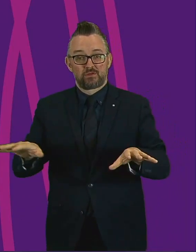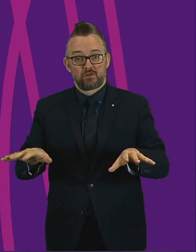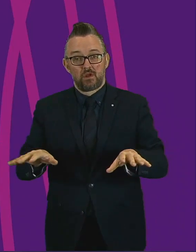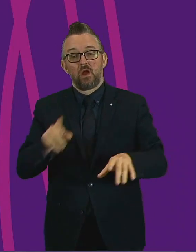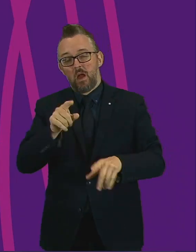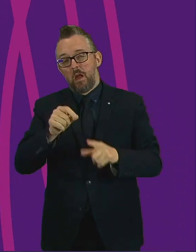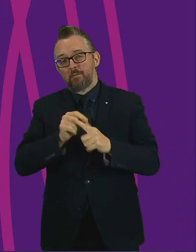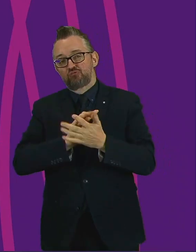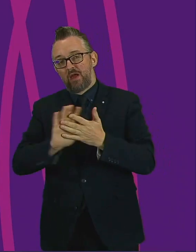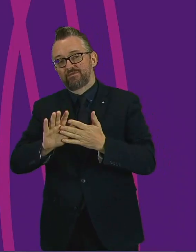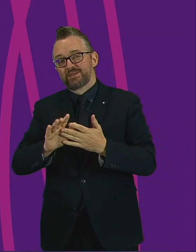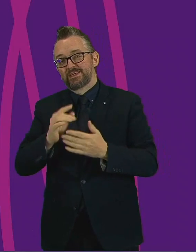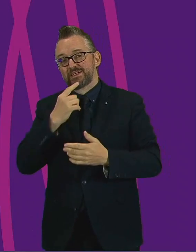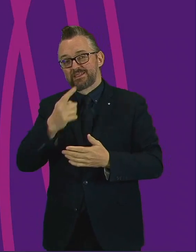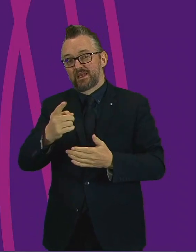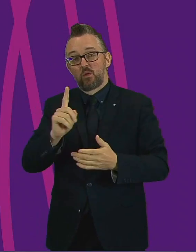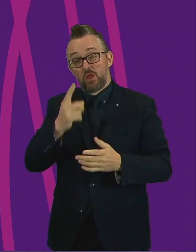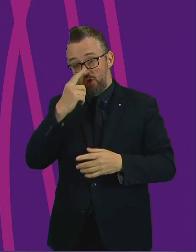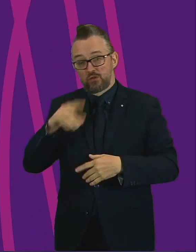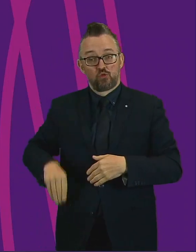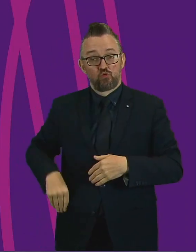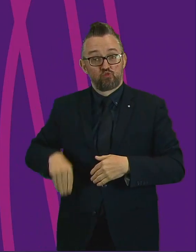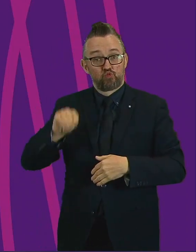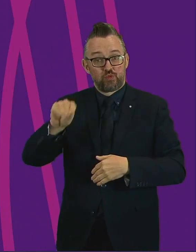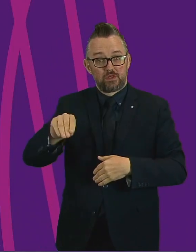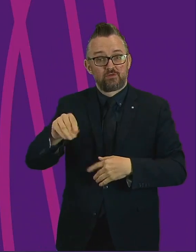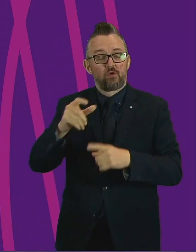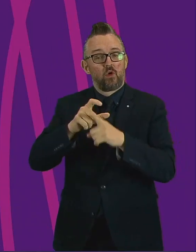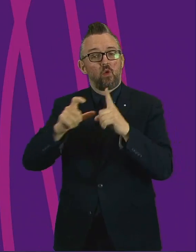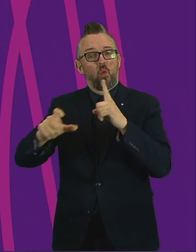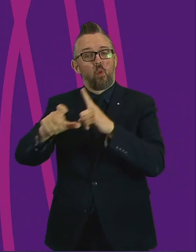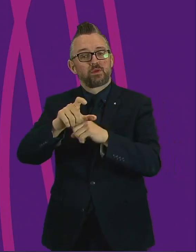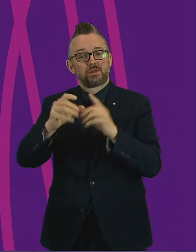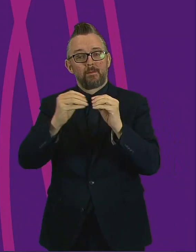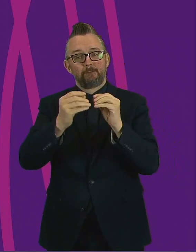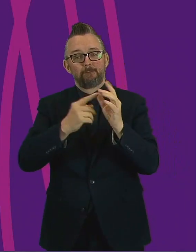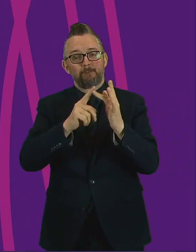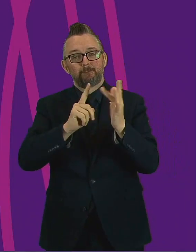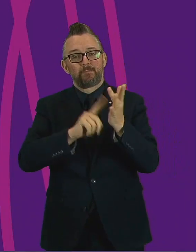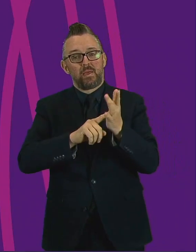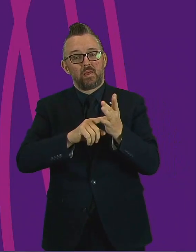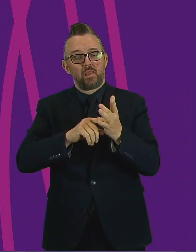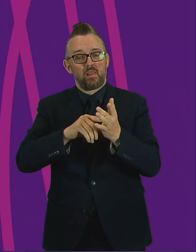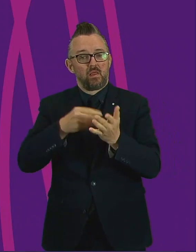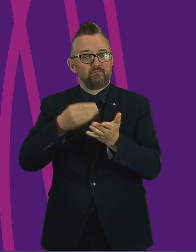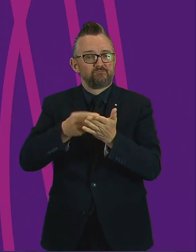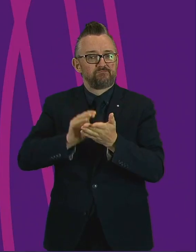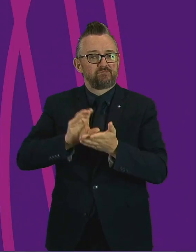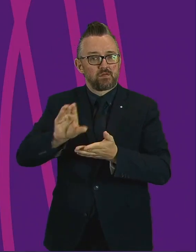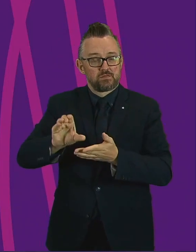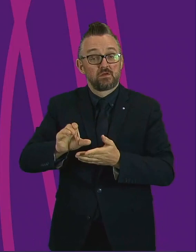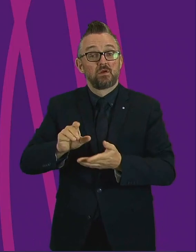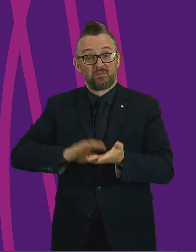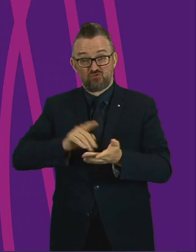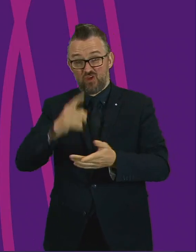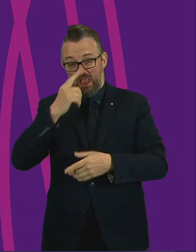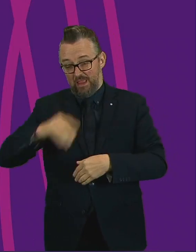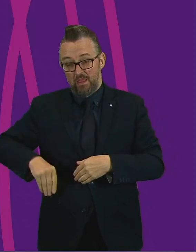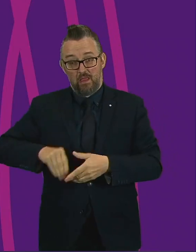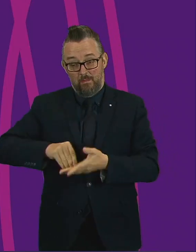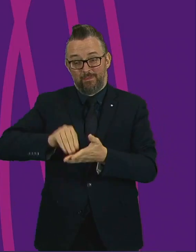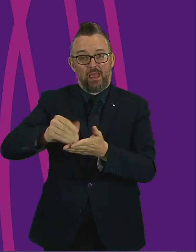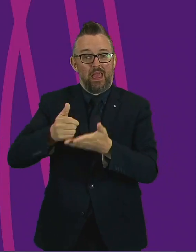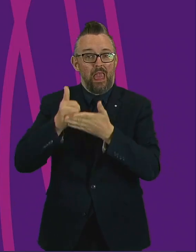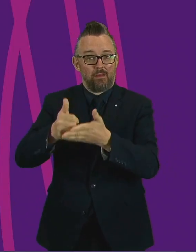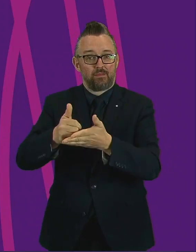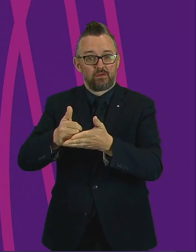helpfully listed some ways, including making donations to community bail funds, as ways in which people can do something